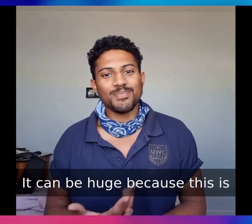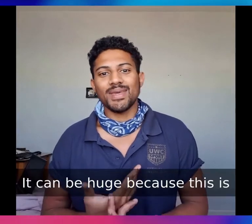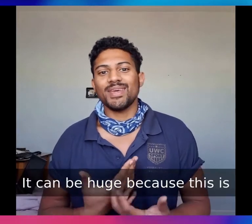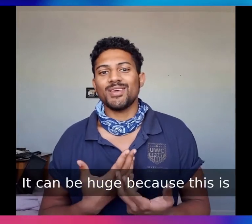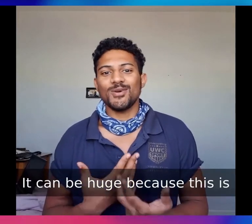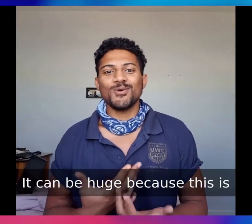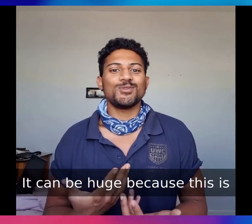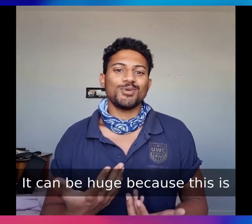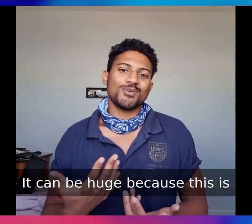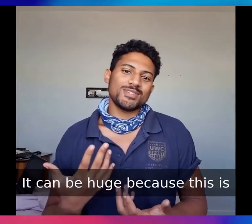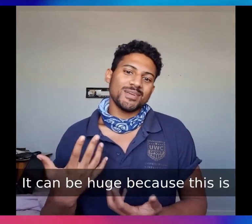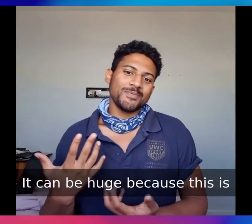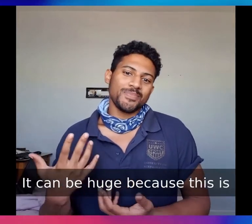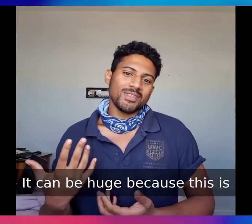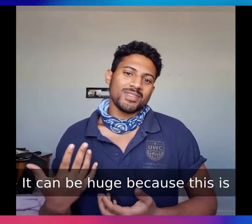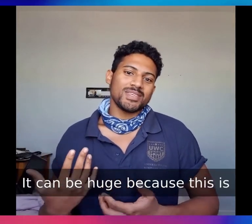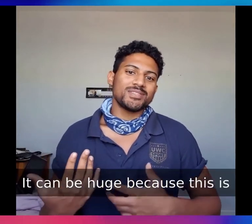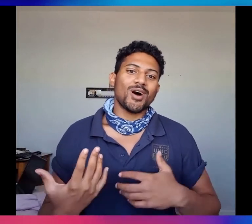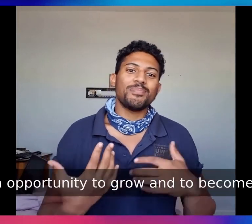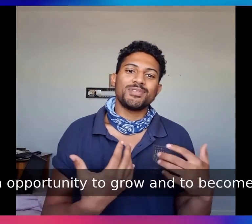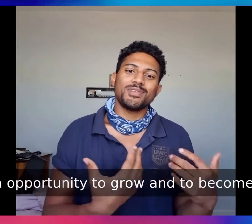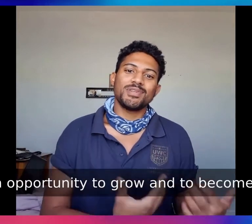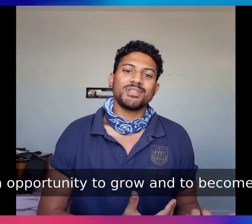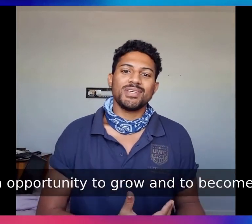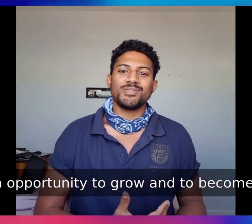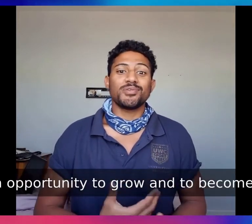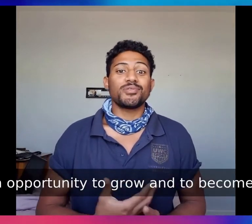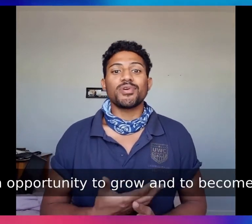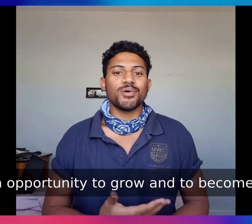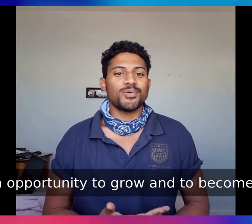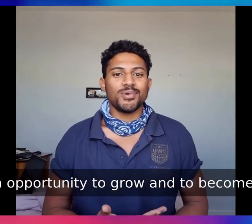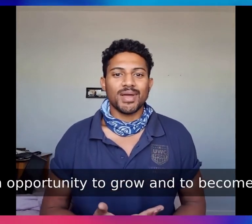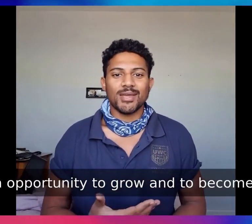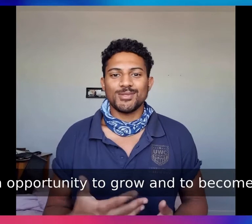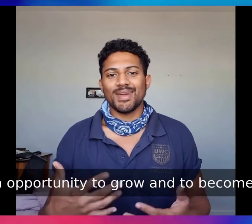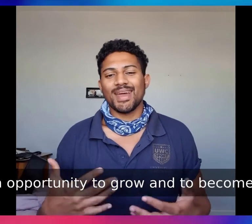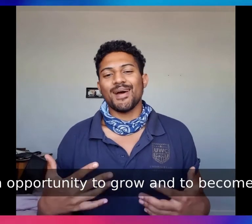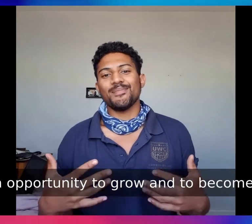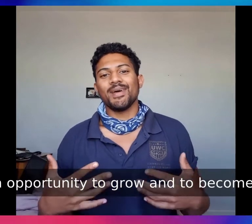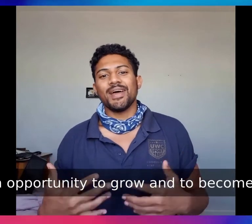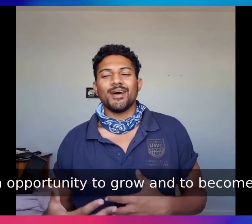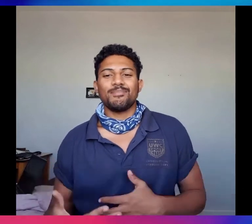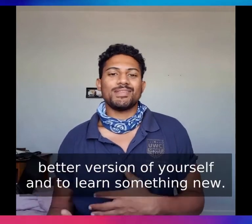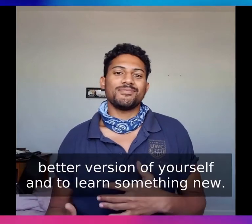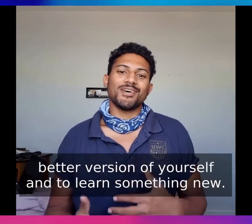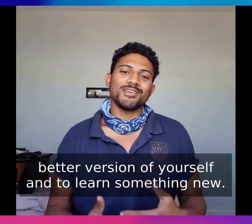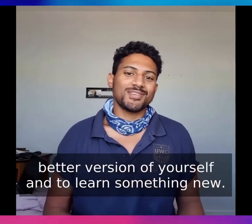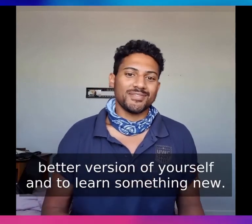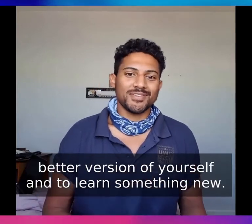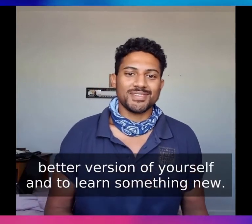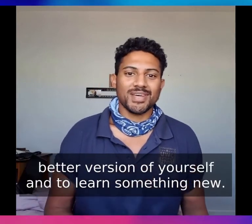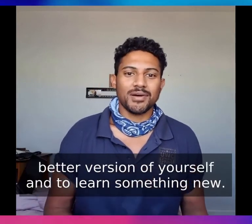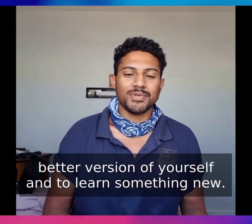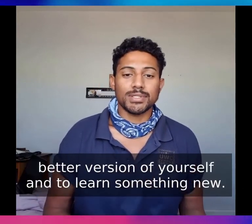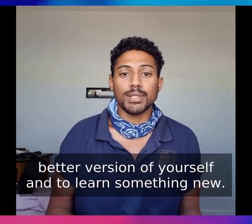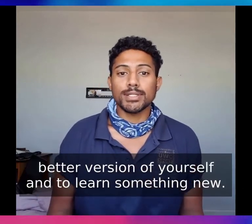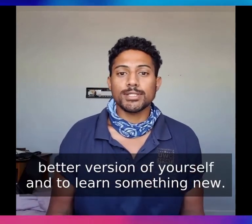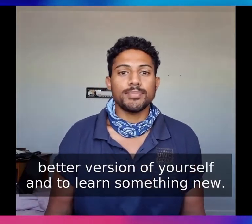be huge because this is an opportunity to grow and to become a better version of yourself and to learn something